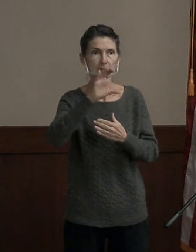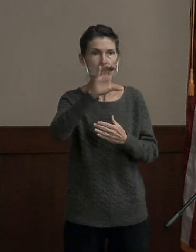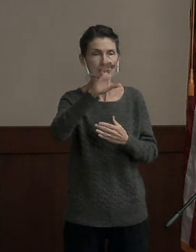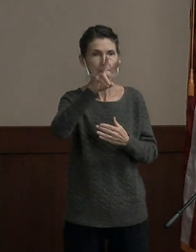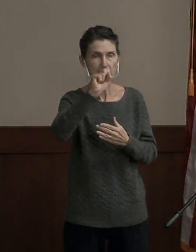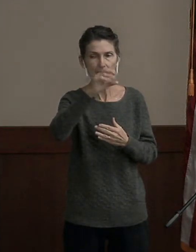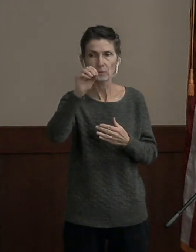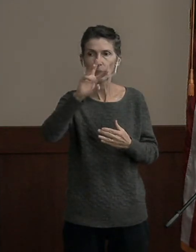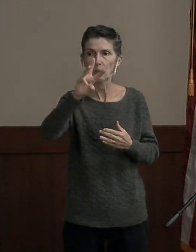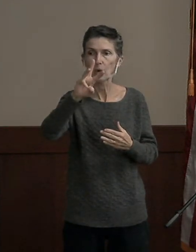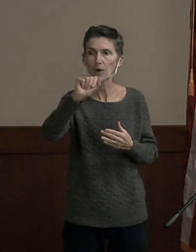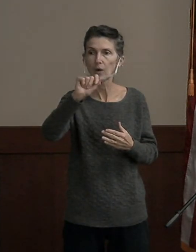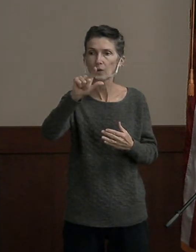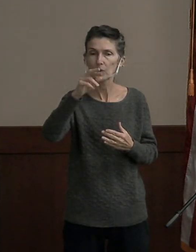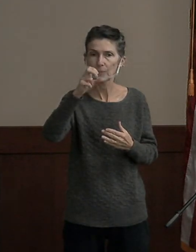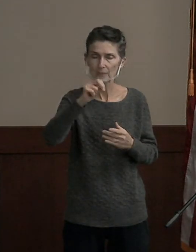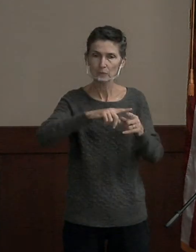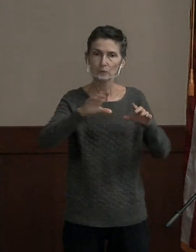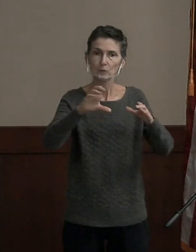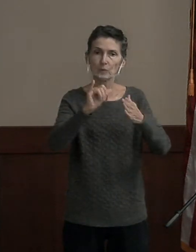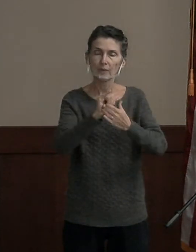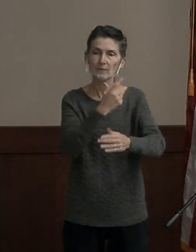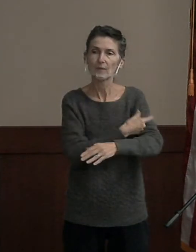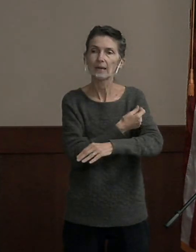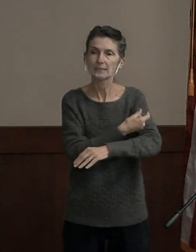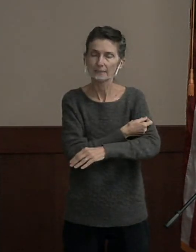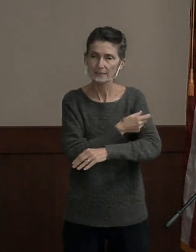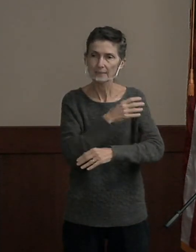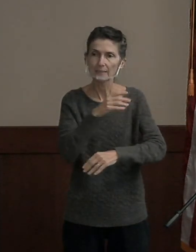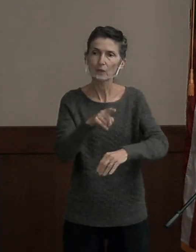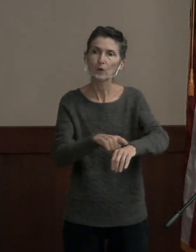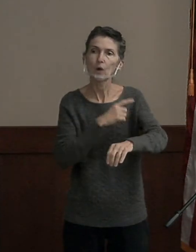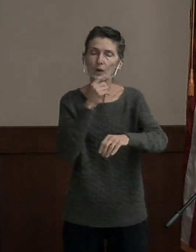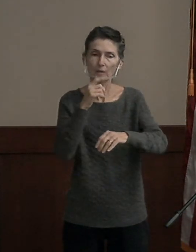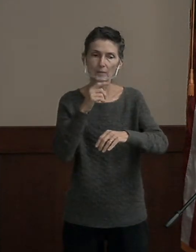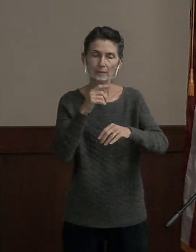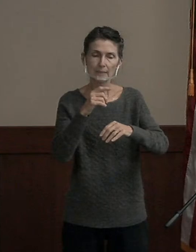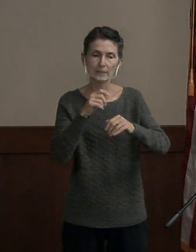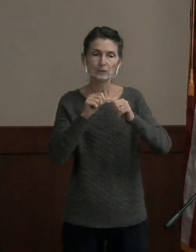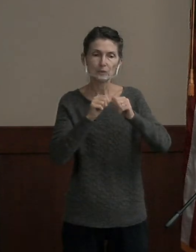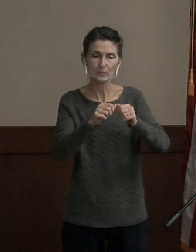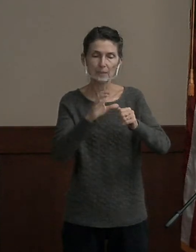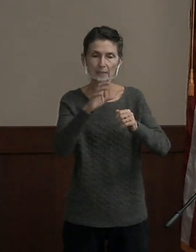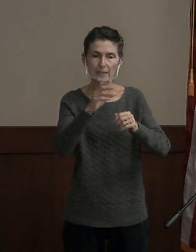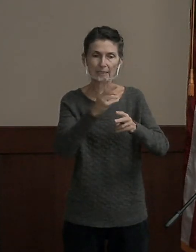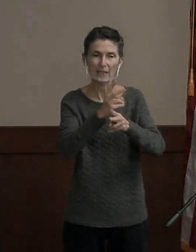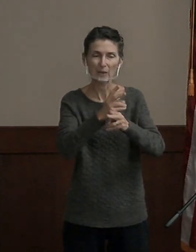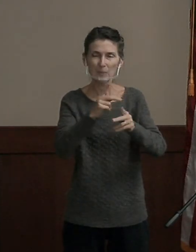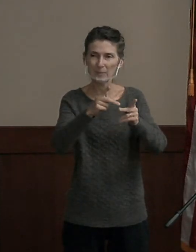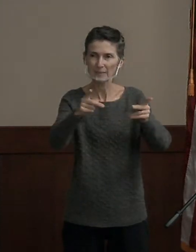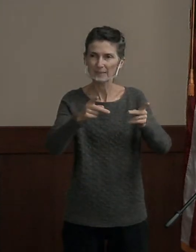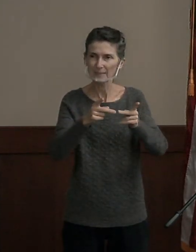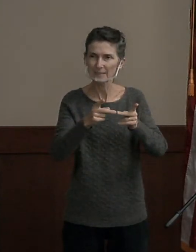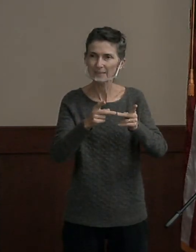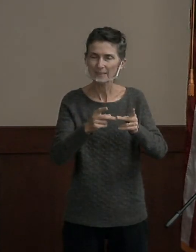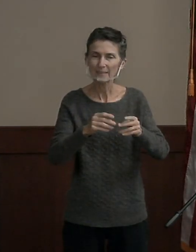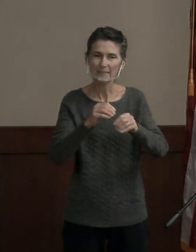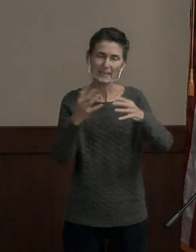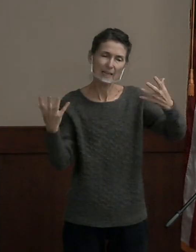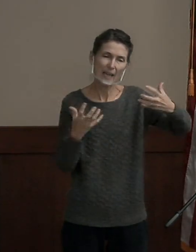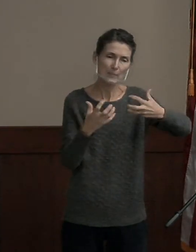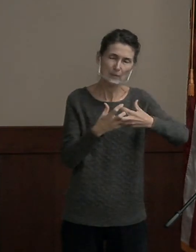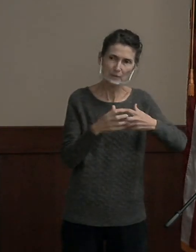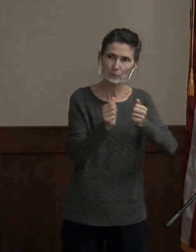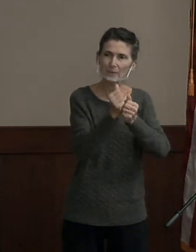and Walgreens to do the vaccinations in long-term care facilities. So they, in collaboration